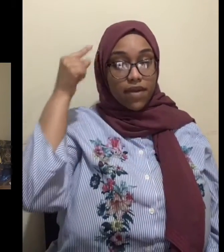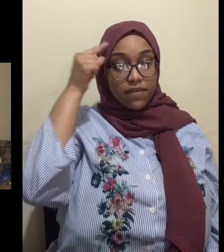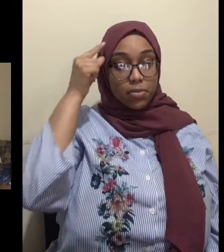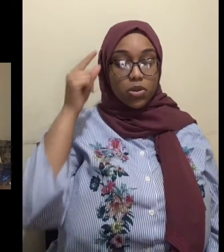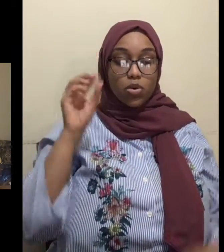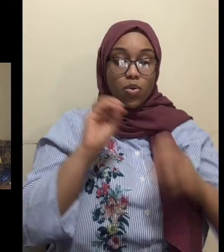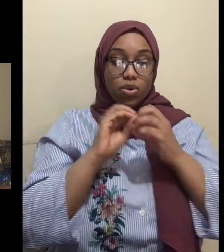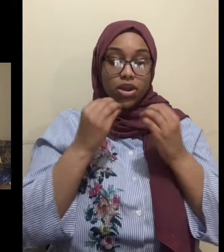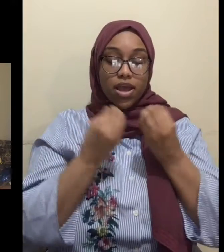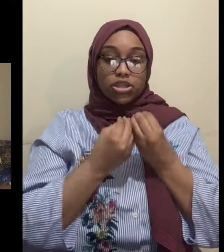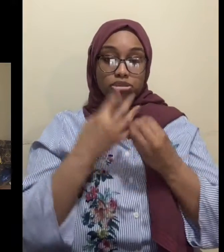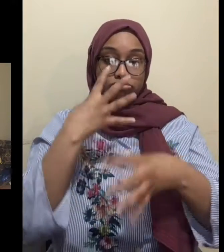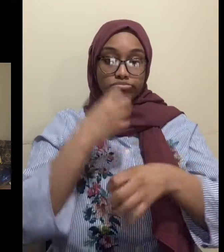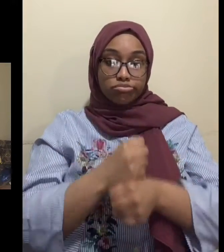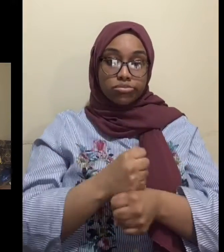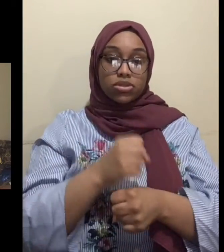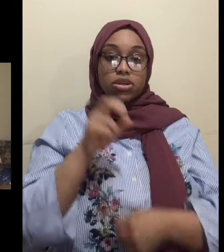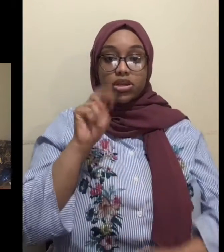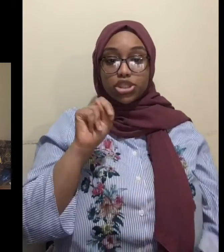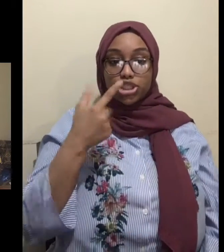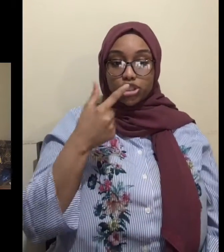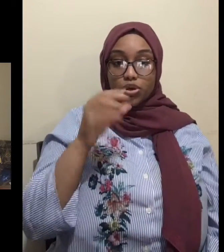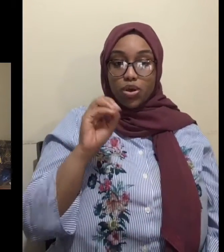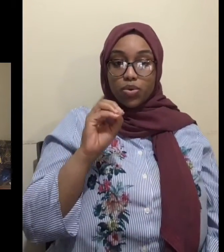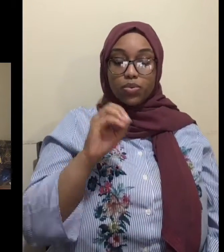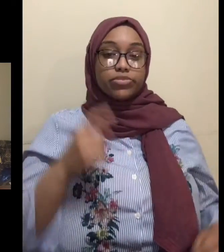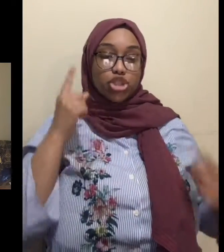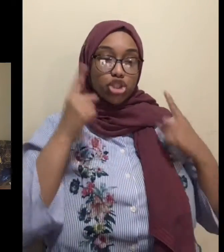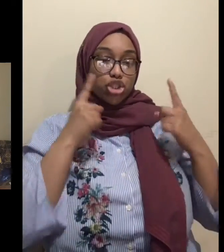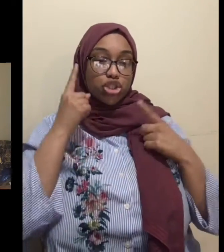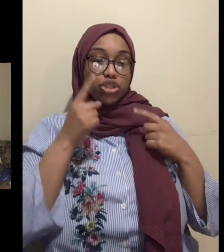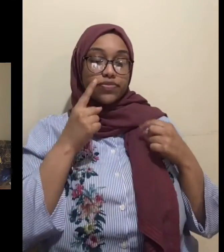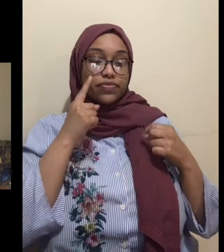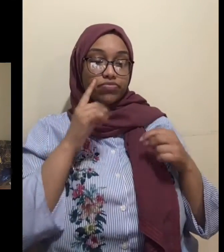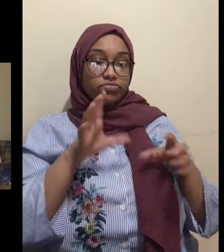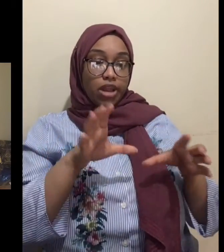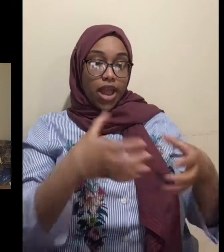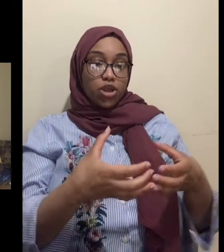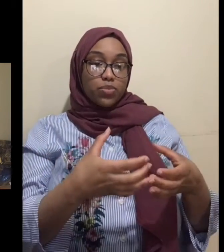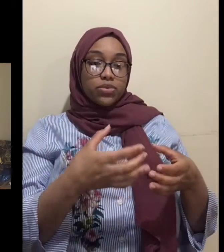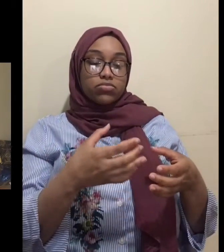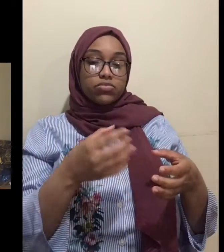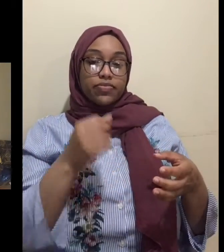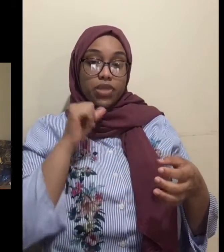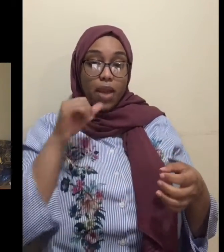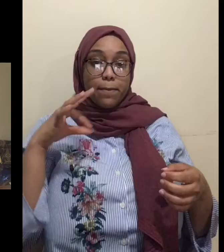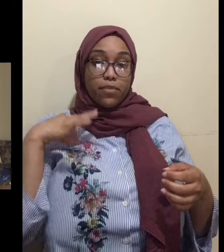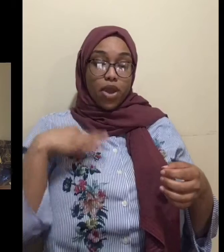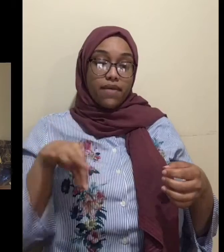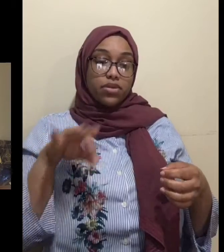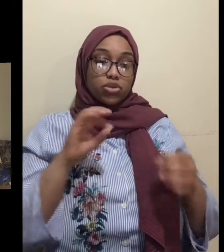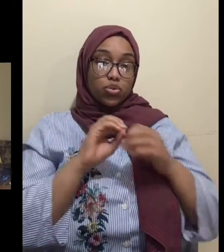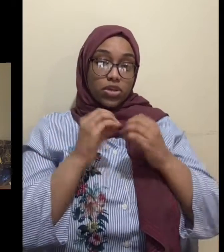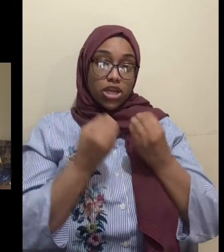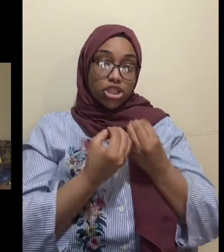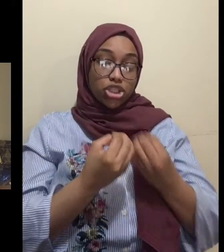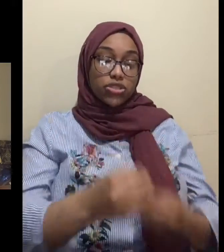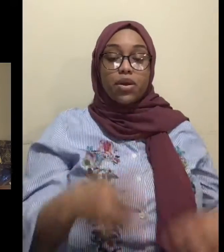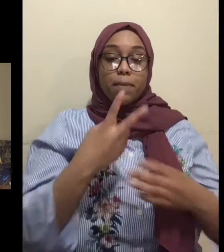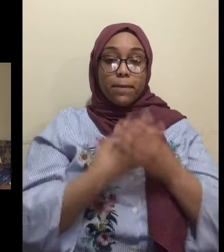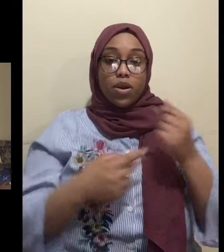Non-governmental organizations, also known as NGOs, are considered to be a category